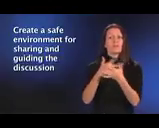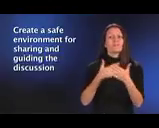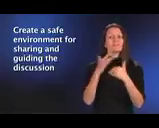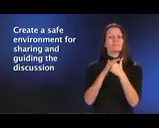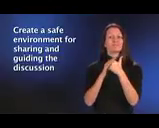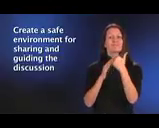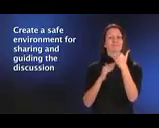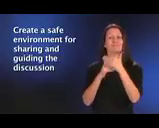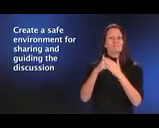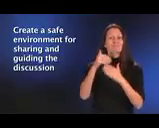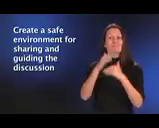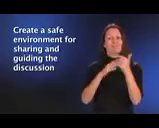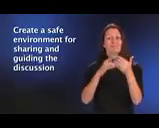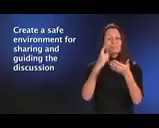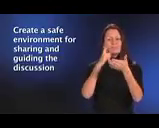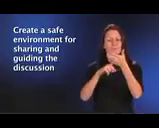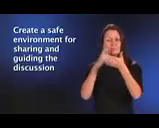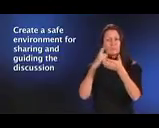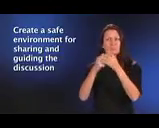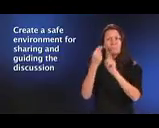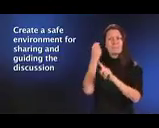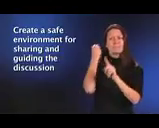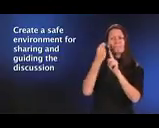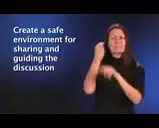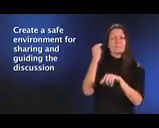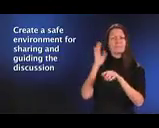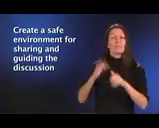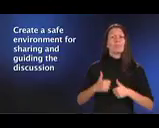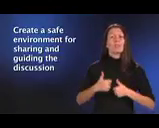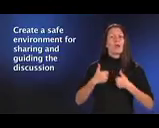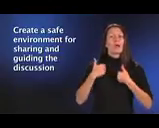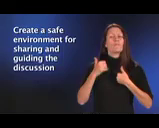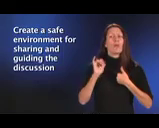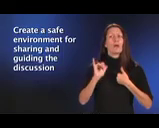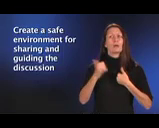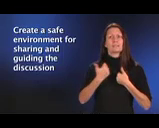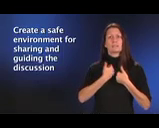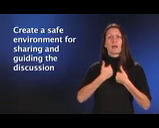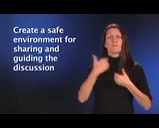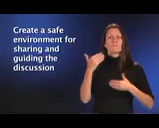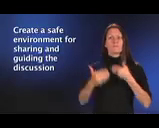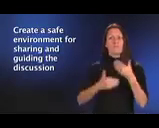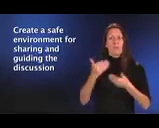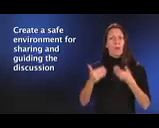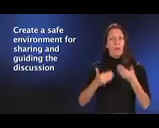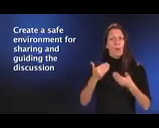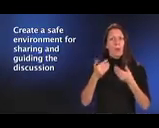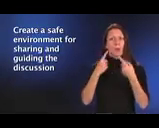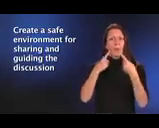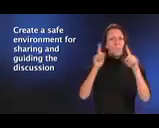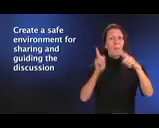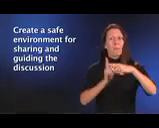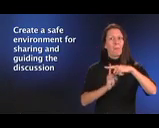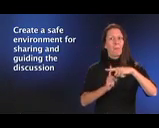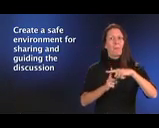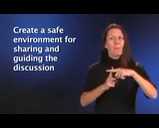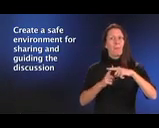life when they acted on their own behalf and were able to make decisions for themselves successfully.